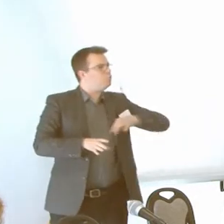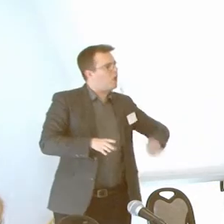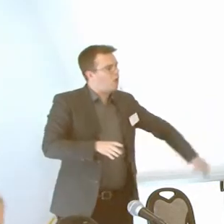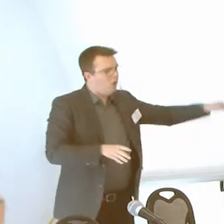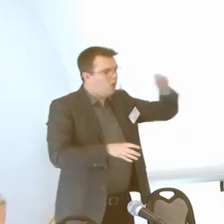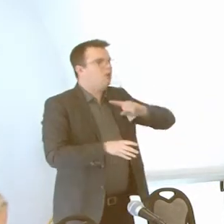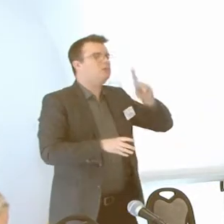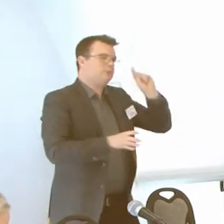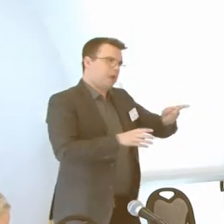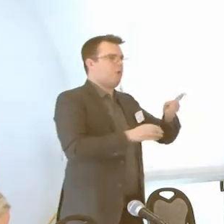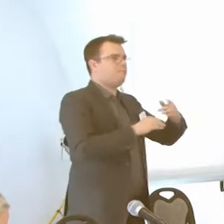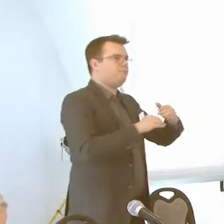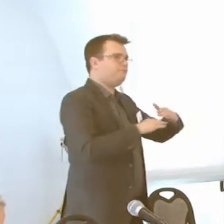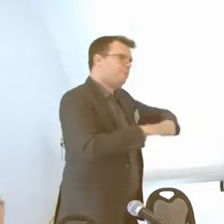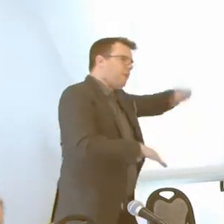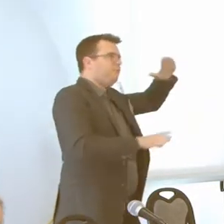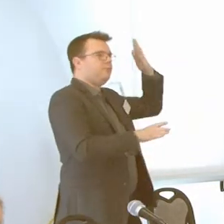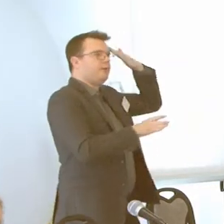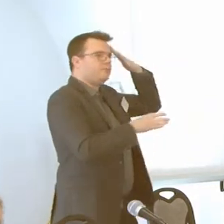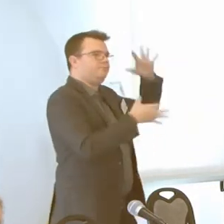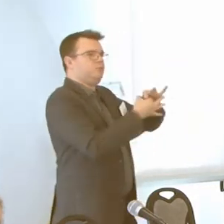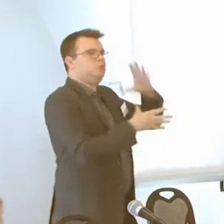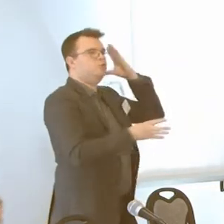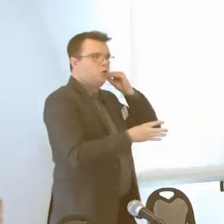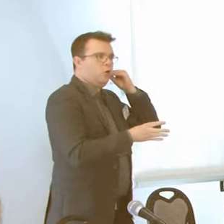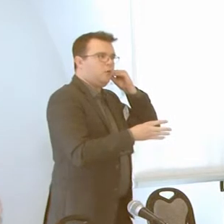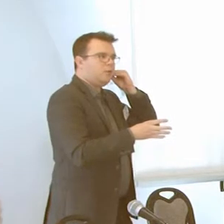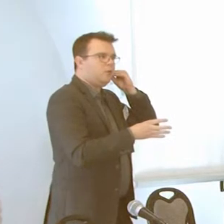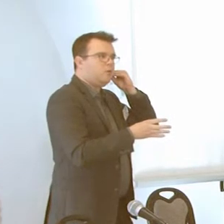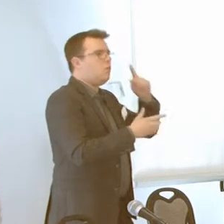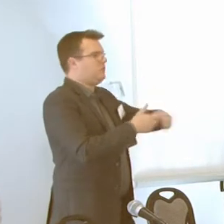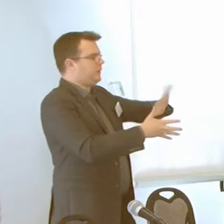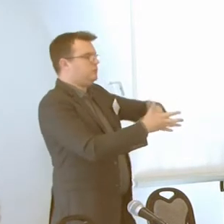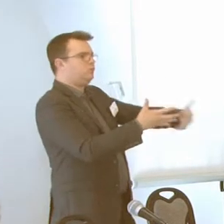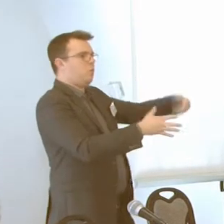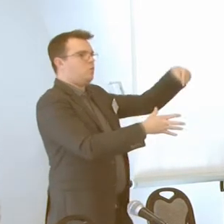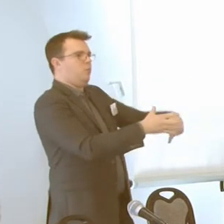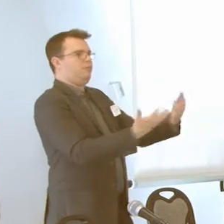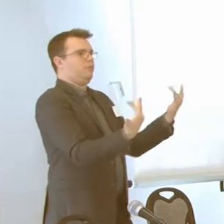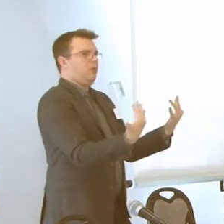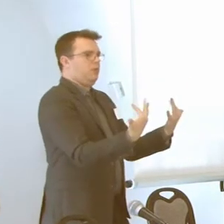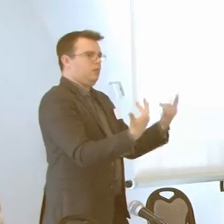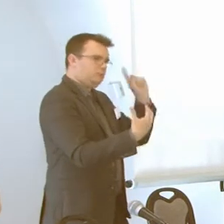We think the professionals need extra knowledge regarding deaf people and sign language.